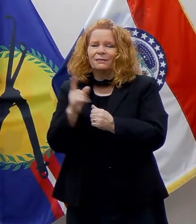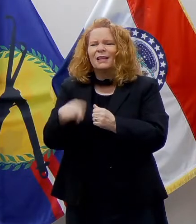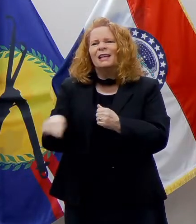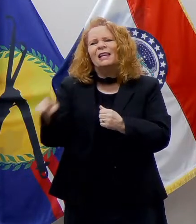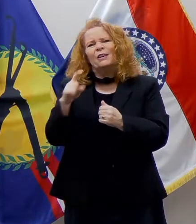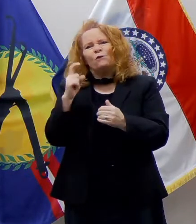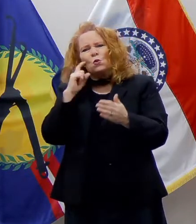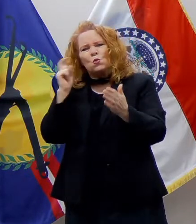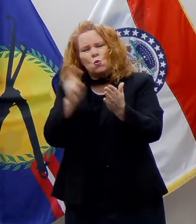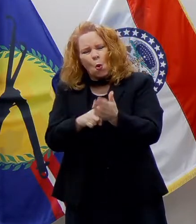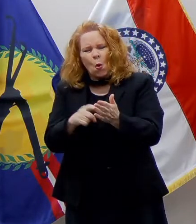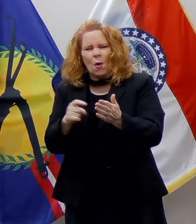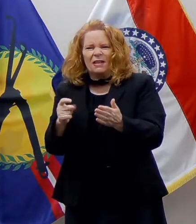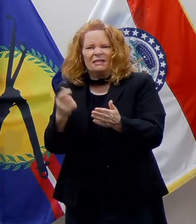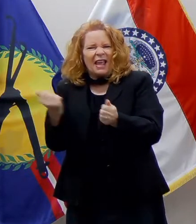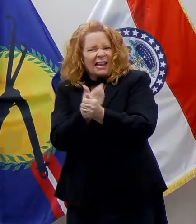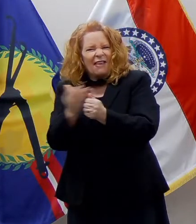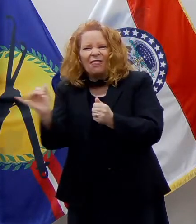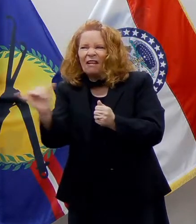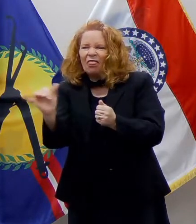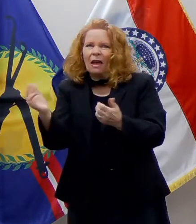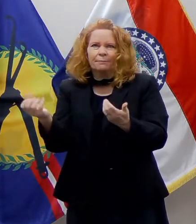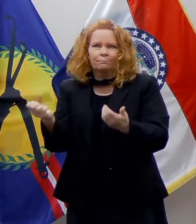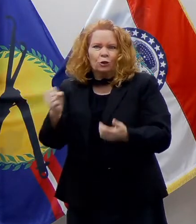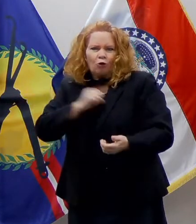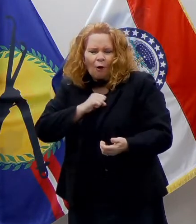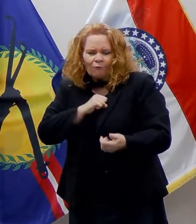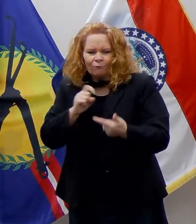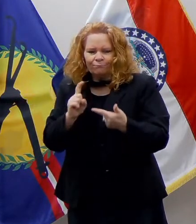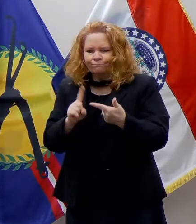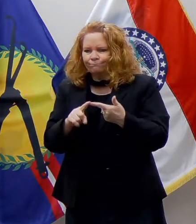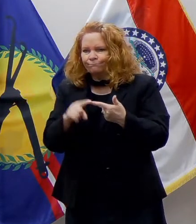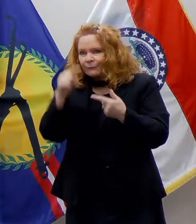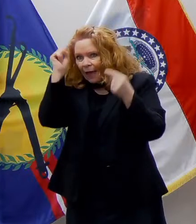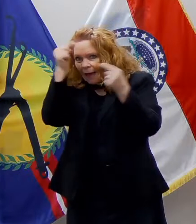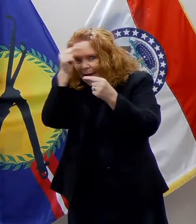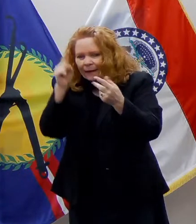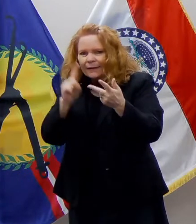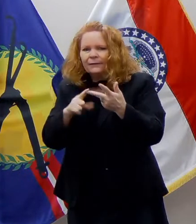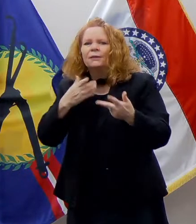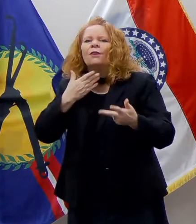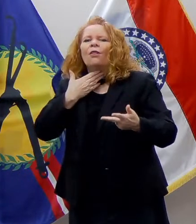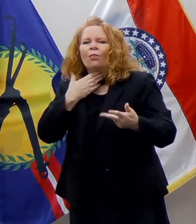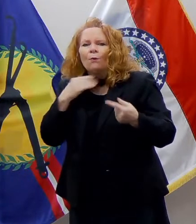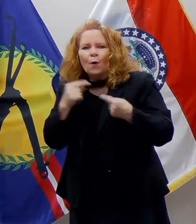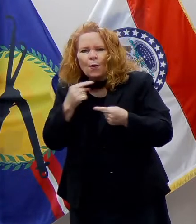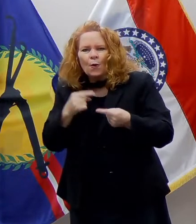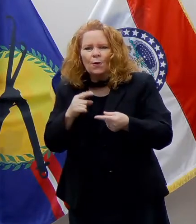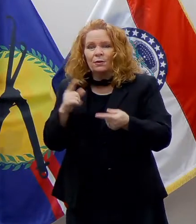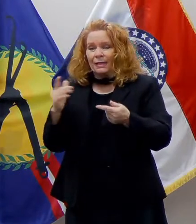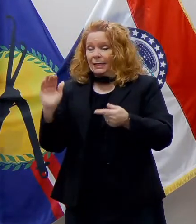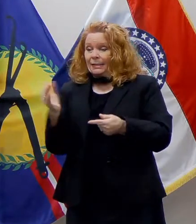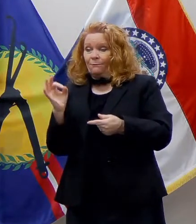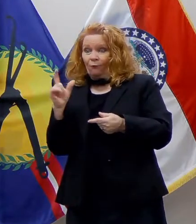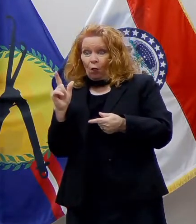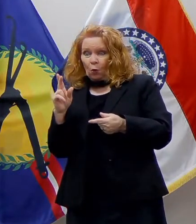commonly associated with COVID-19, including a cough, headache, sore throat, or flu-like symptoms, get